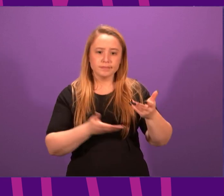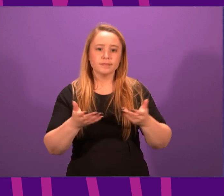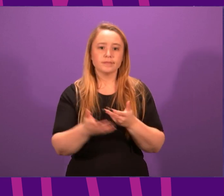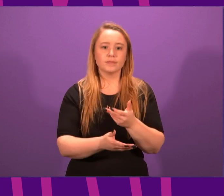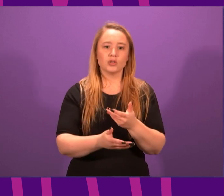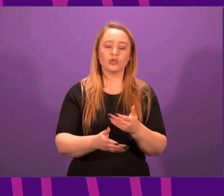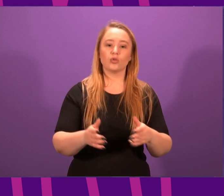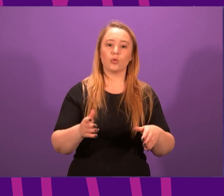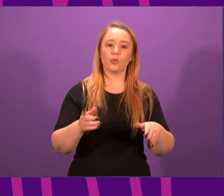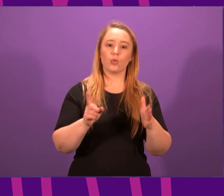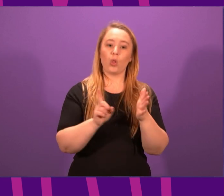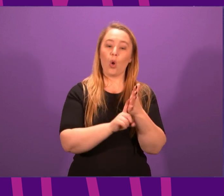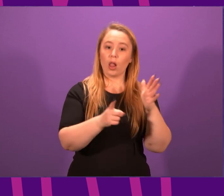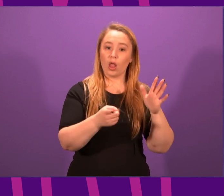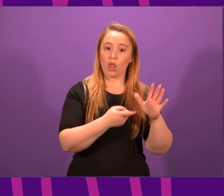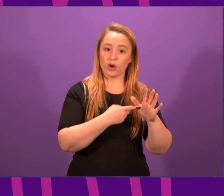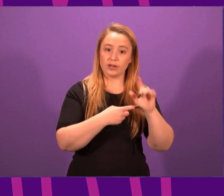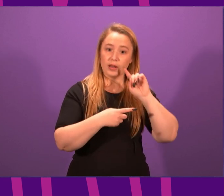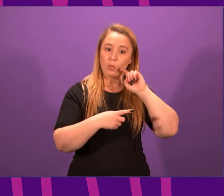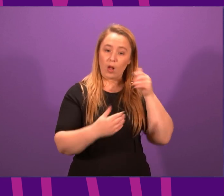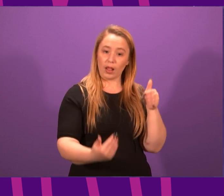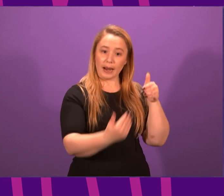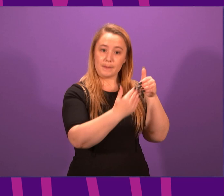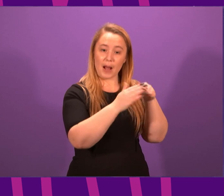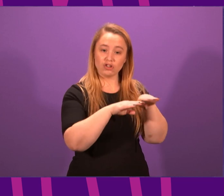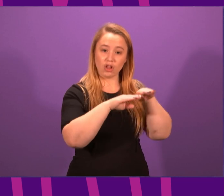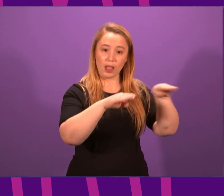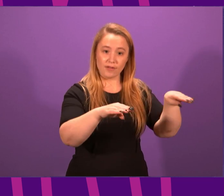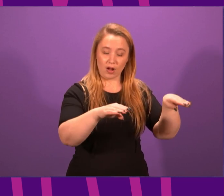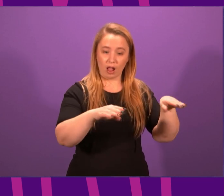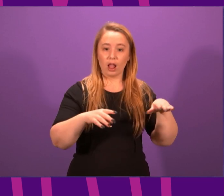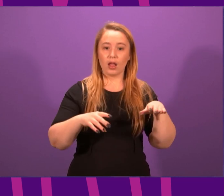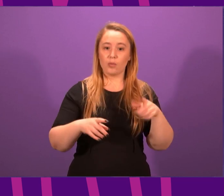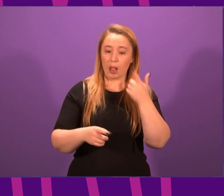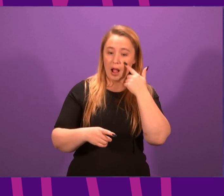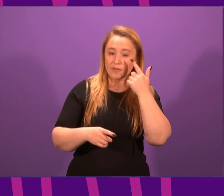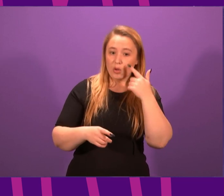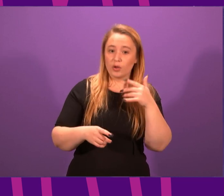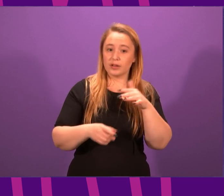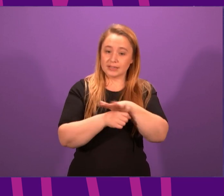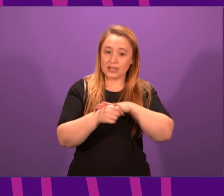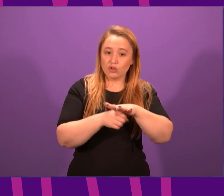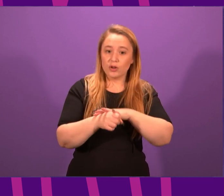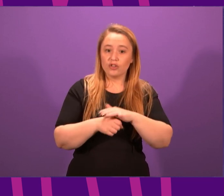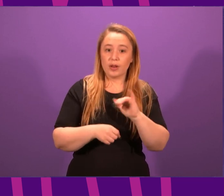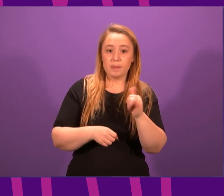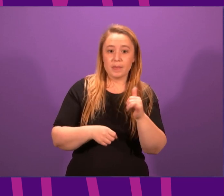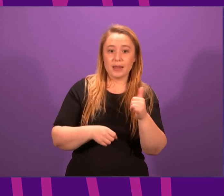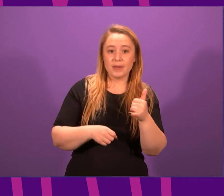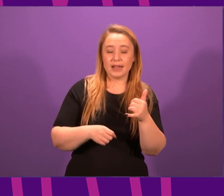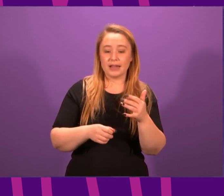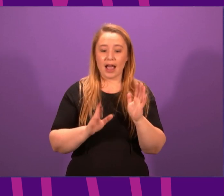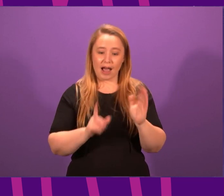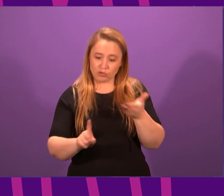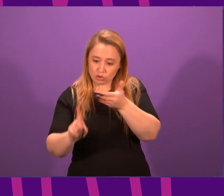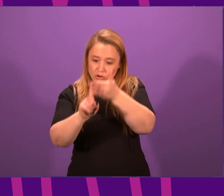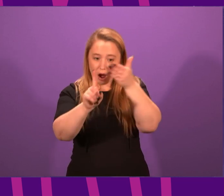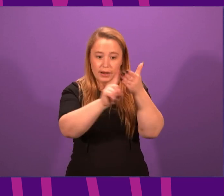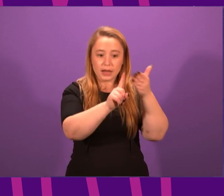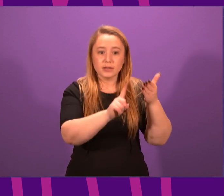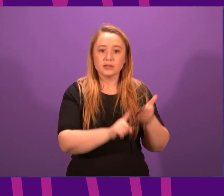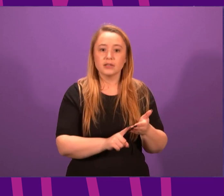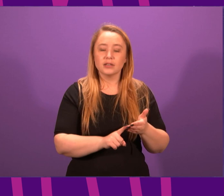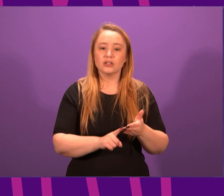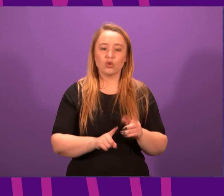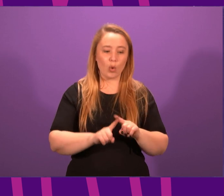levels to whole local authority areas, we will look in future at any situation where it might make more sense to be more targeted, for example,